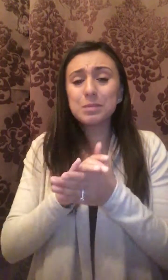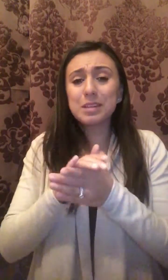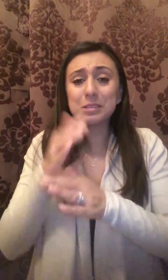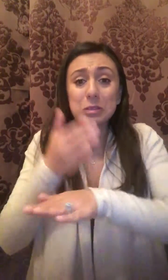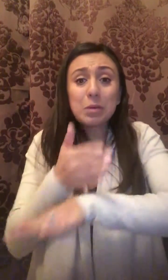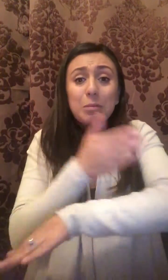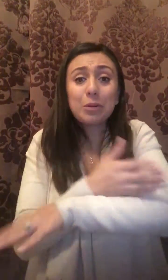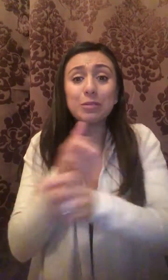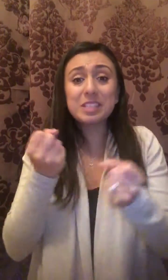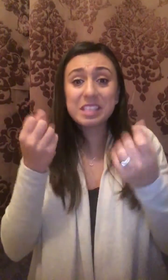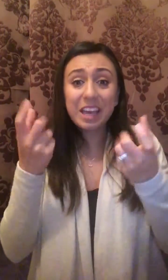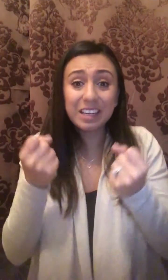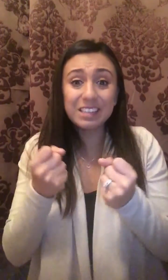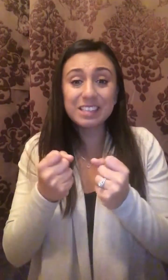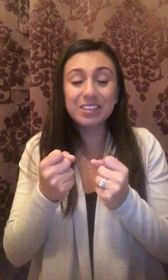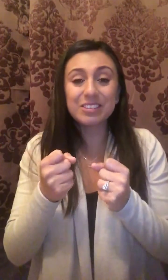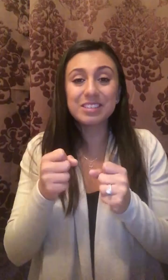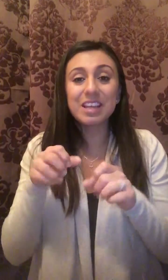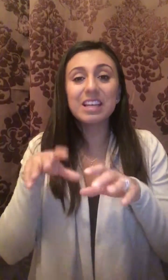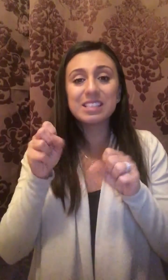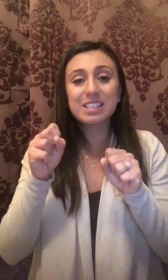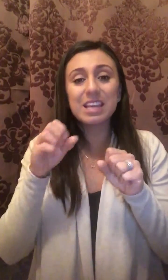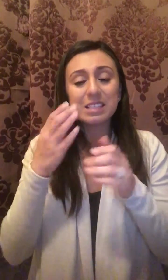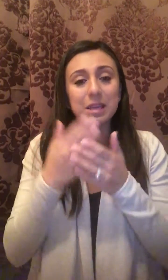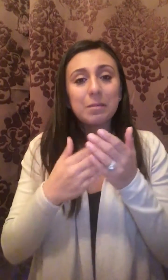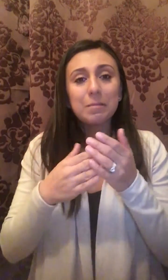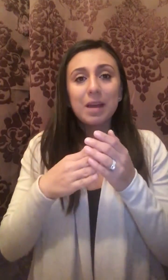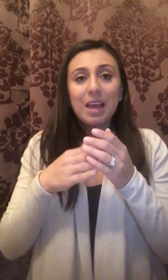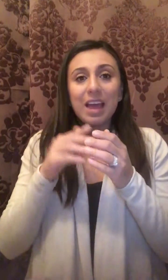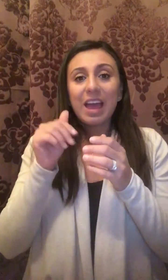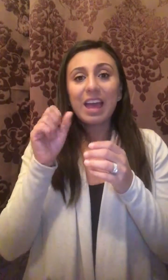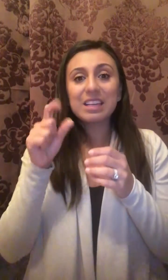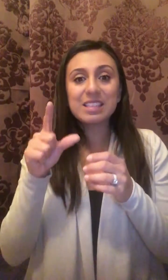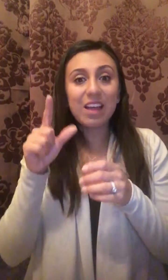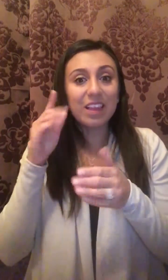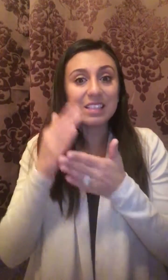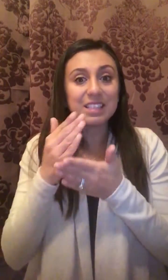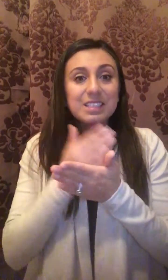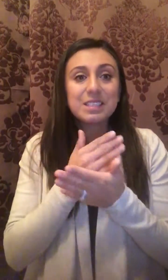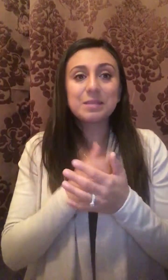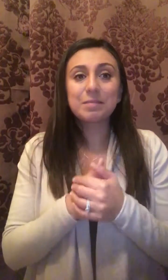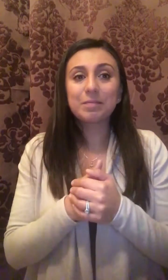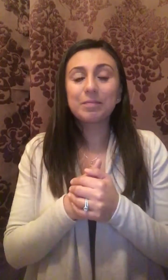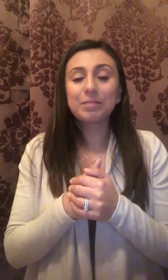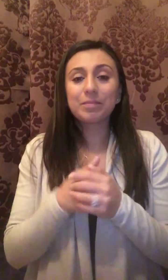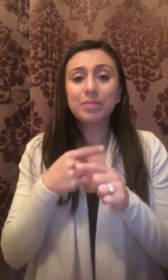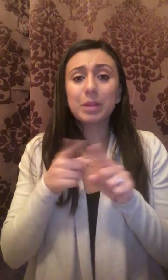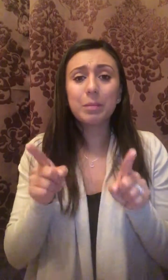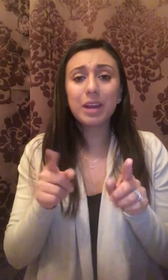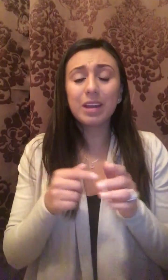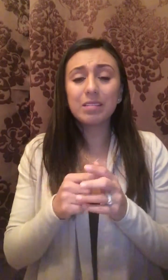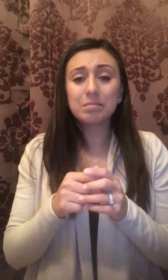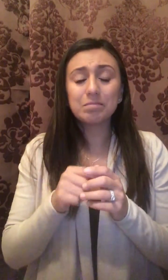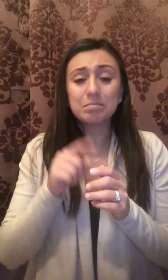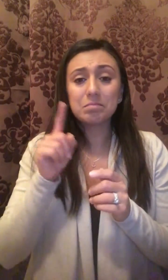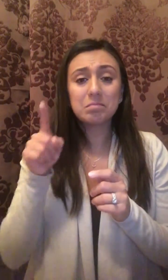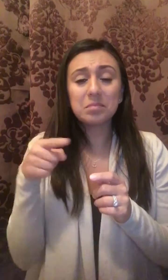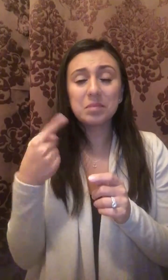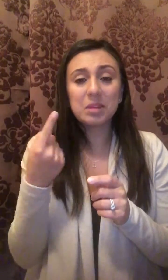husband to improve his signing skills and to take some ASL lessons. But the